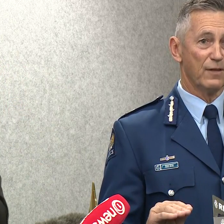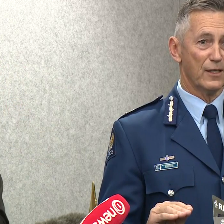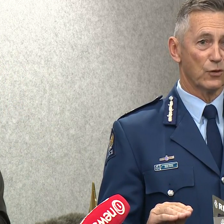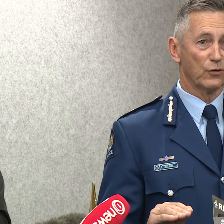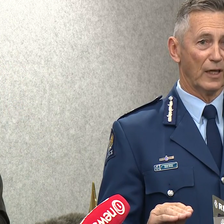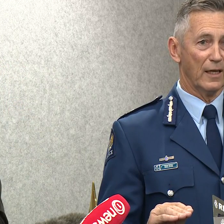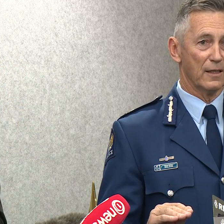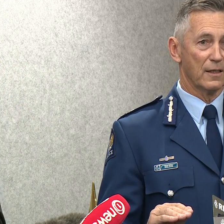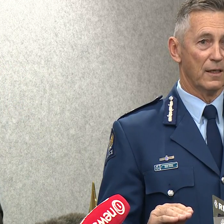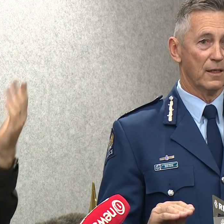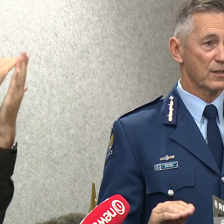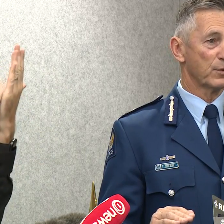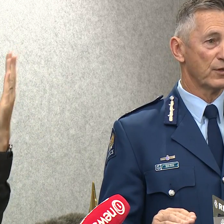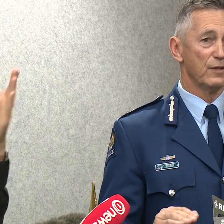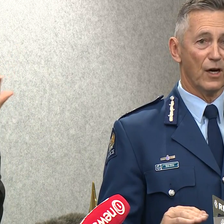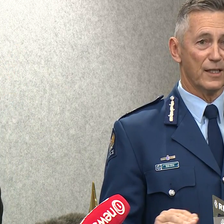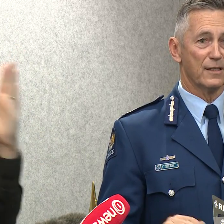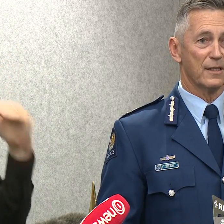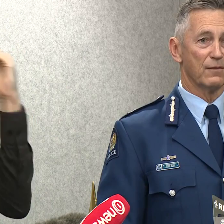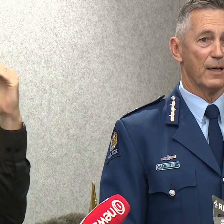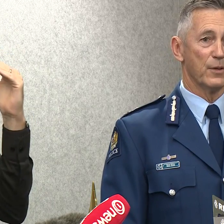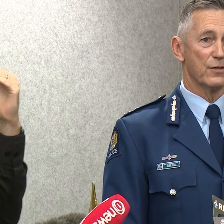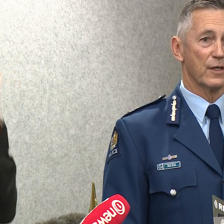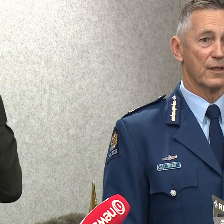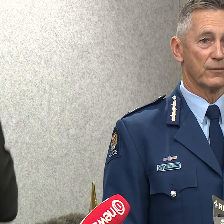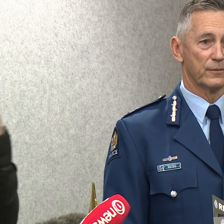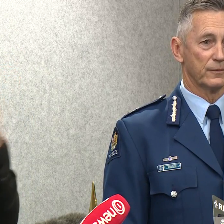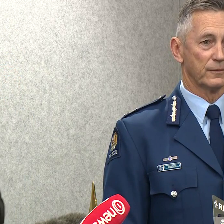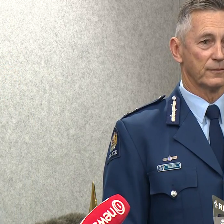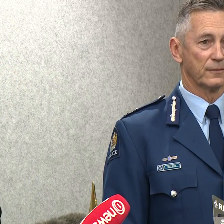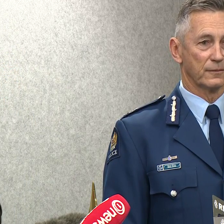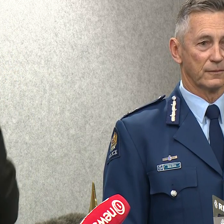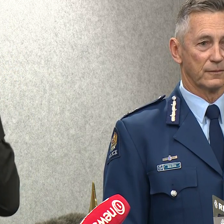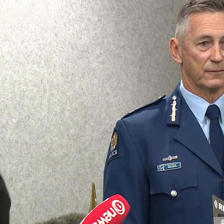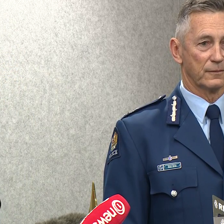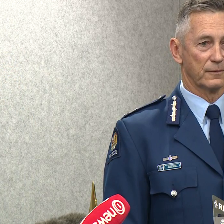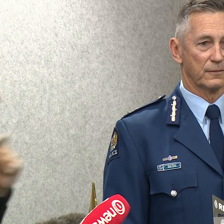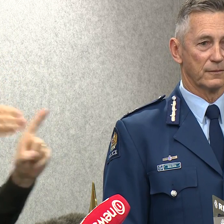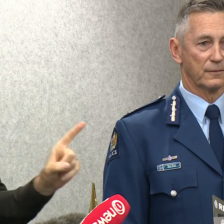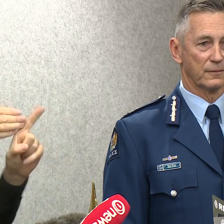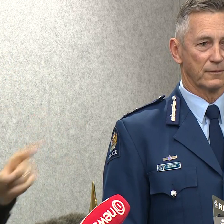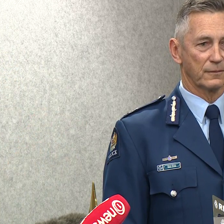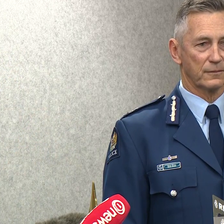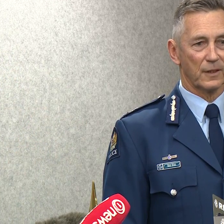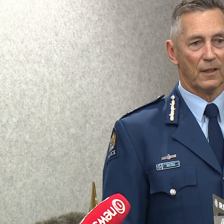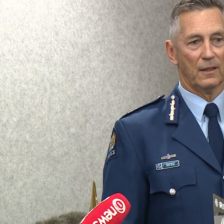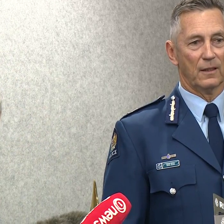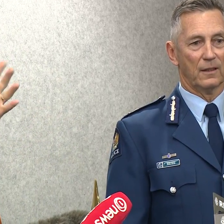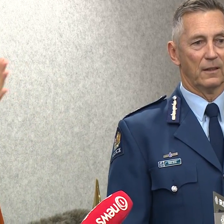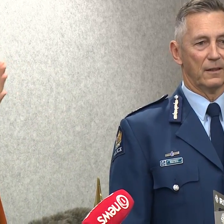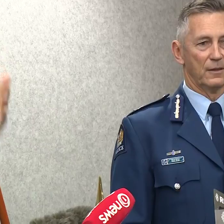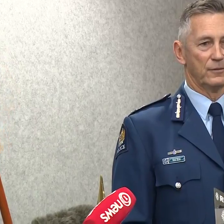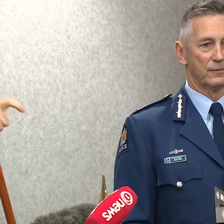an evidential standard to prove the identity of that person. Commissioner, I'm from the Wall Street Journal. I just wanted to ask, a few days into